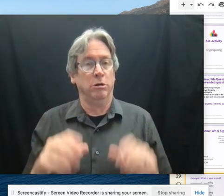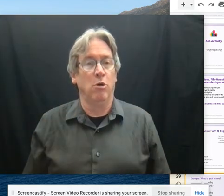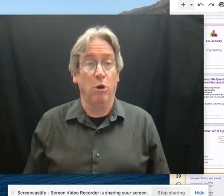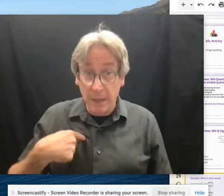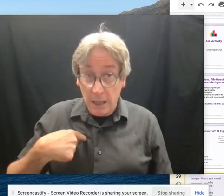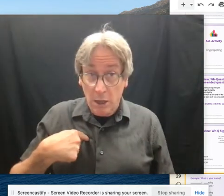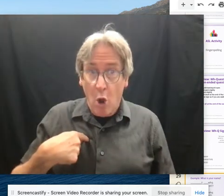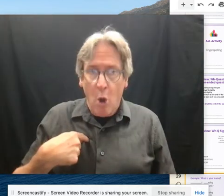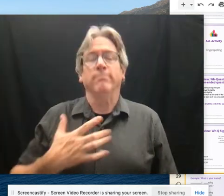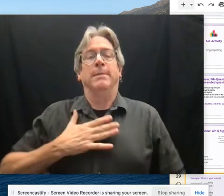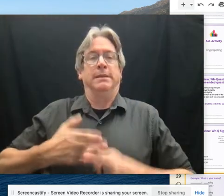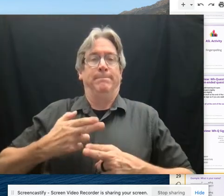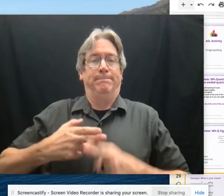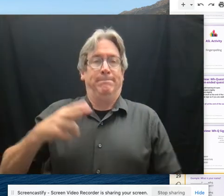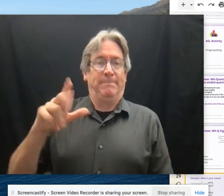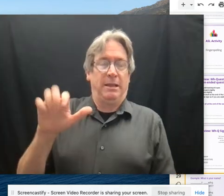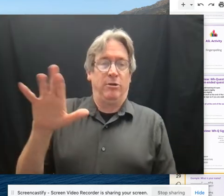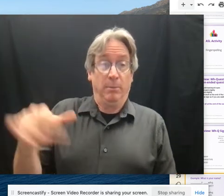or me.